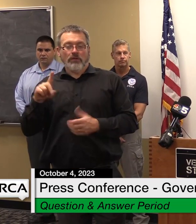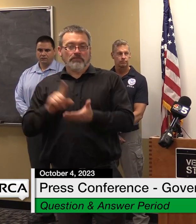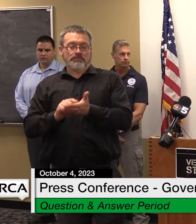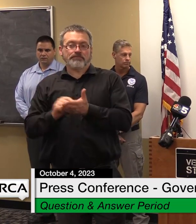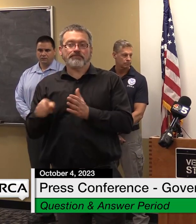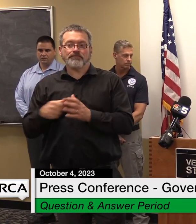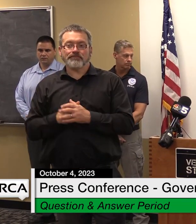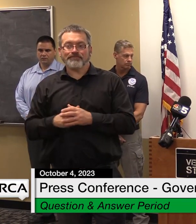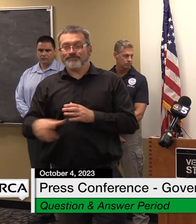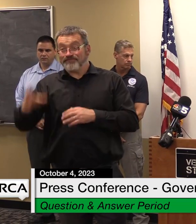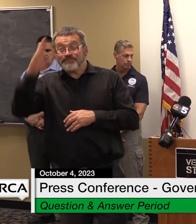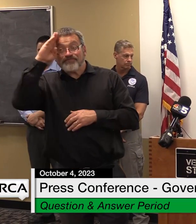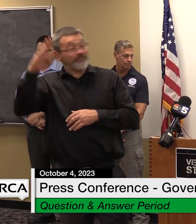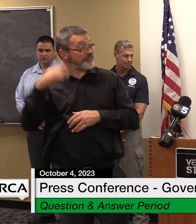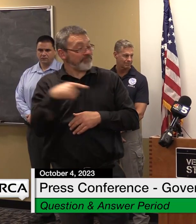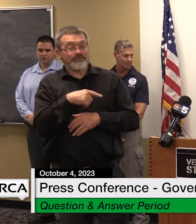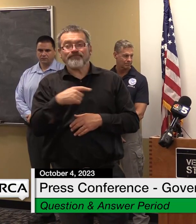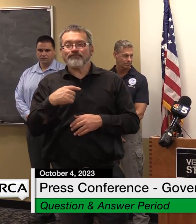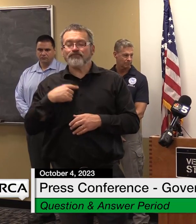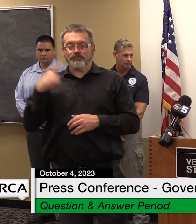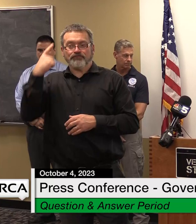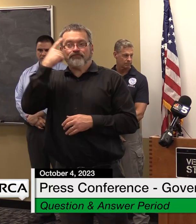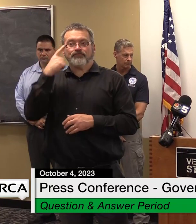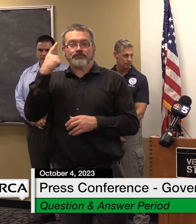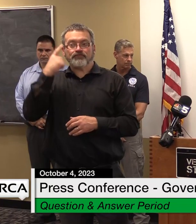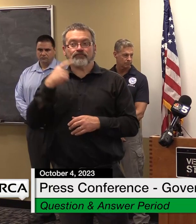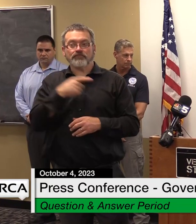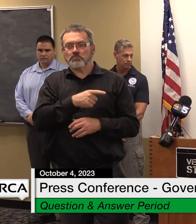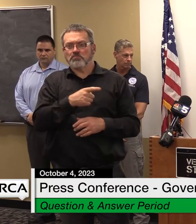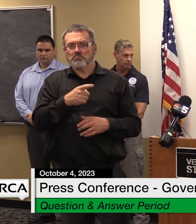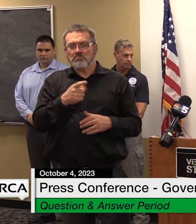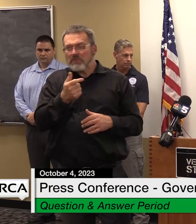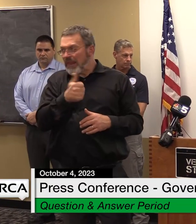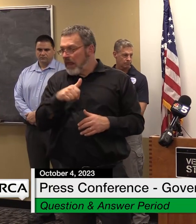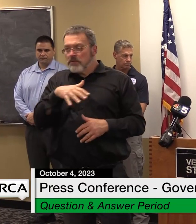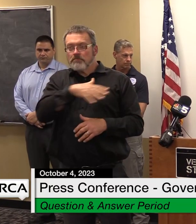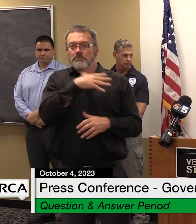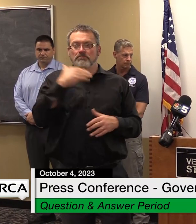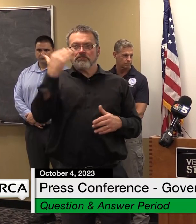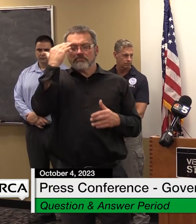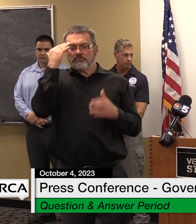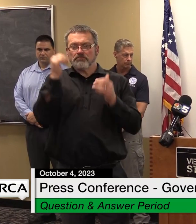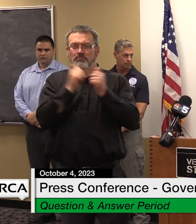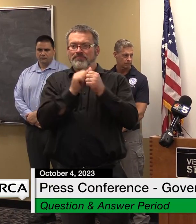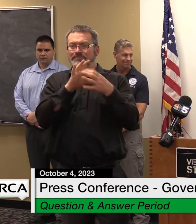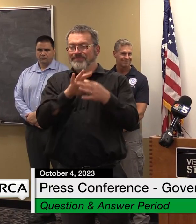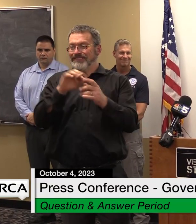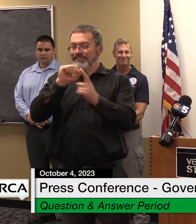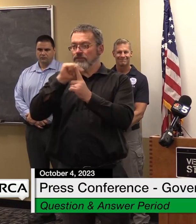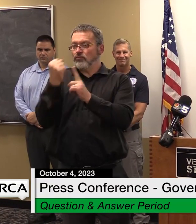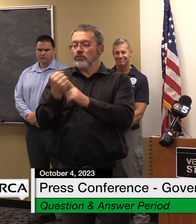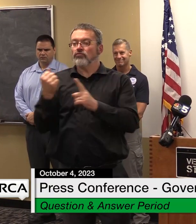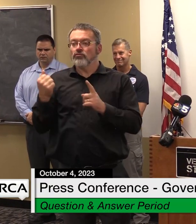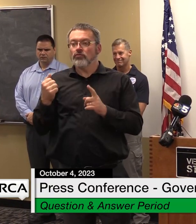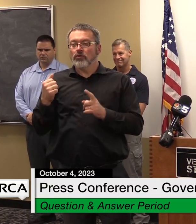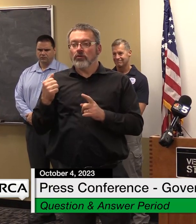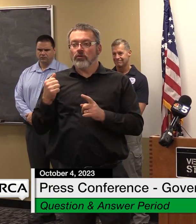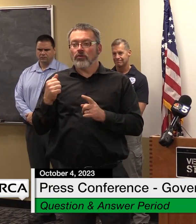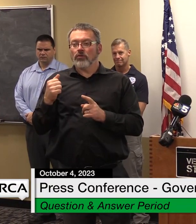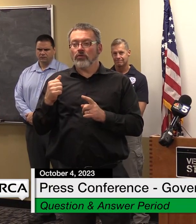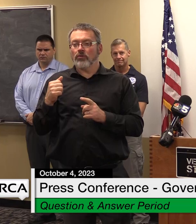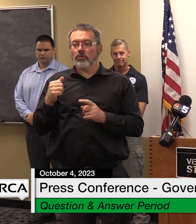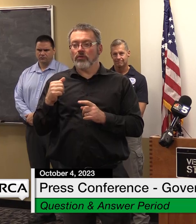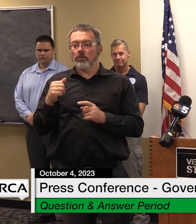Hi, I was wondering if anyone was aware of the current situation going on in Paulett with the Slate Ridge